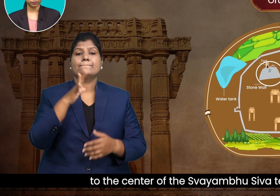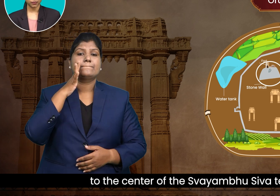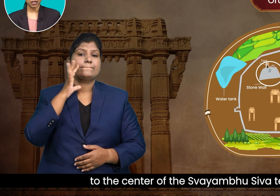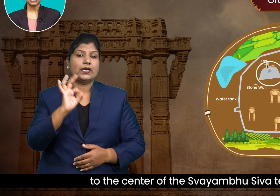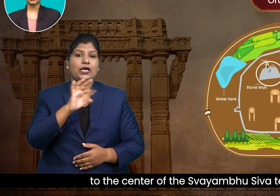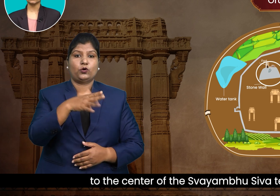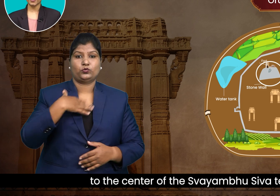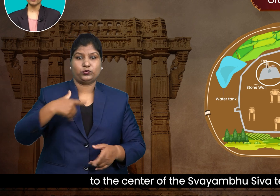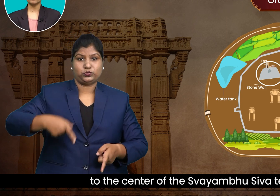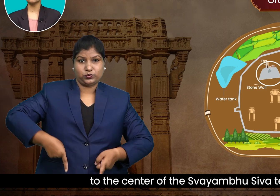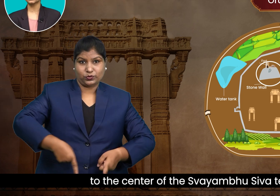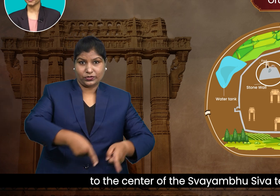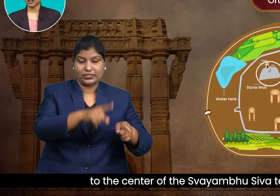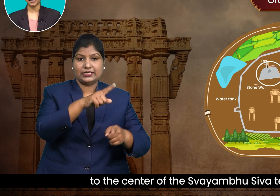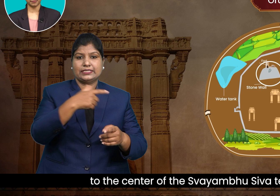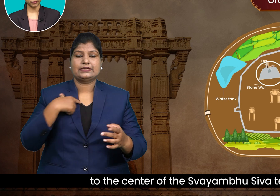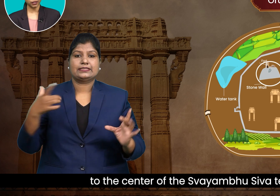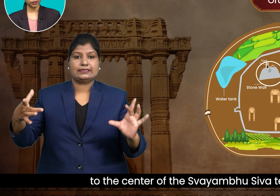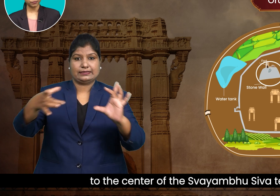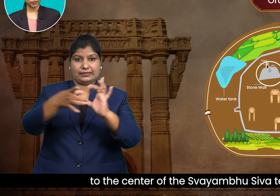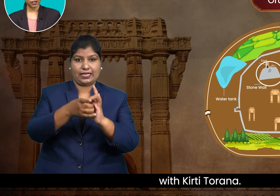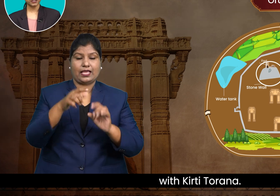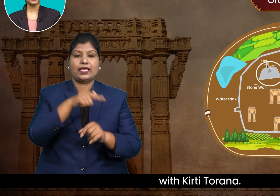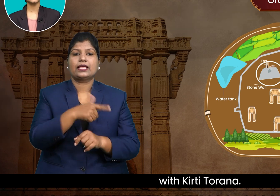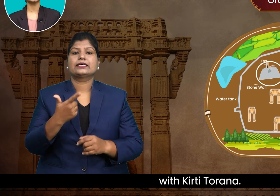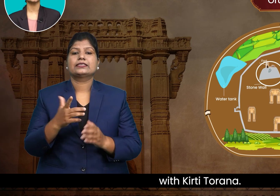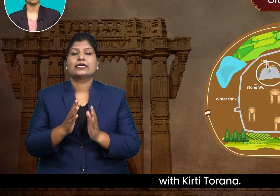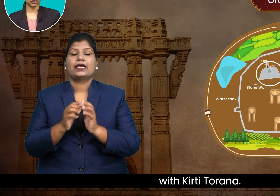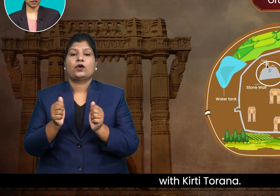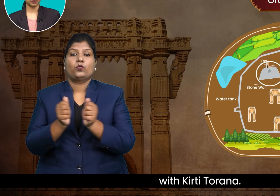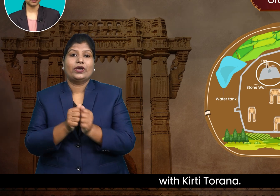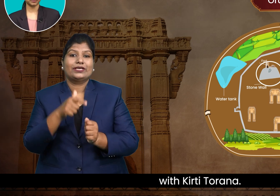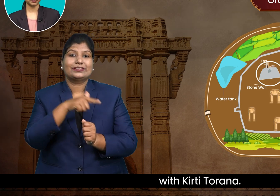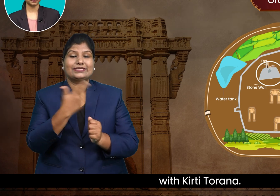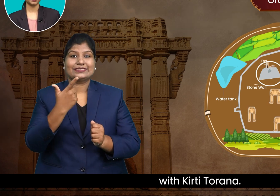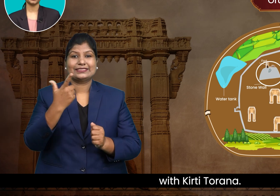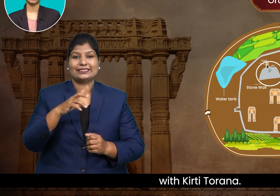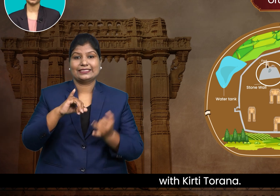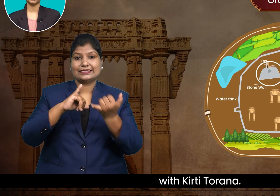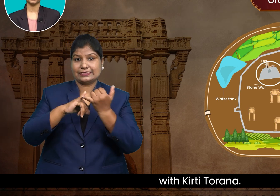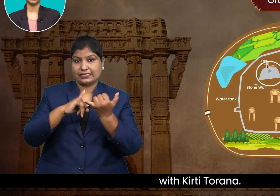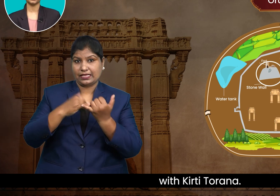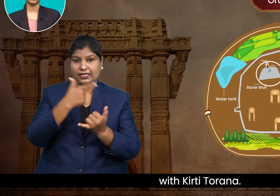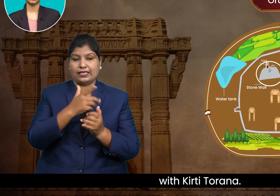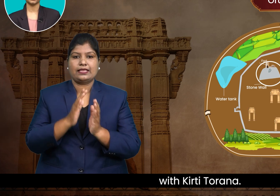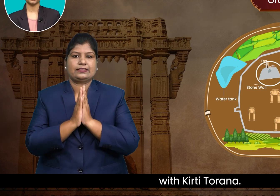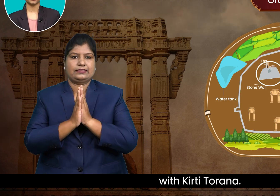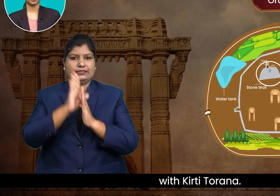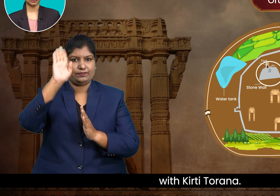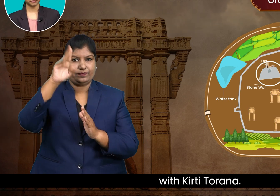the Swayambhu Shiva temple with Kirti Torana.